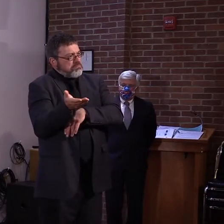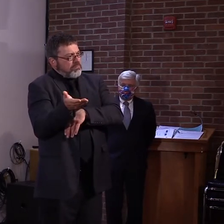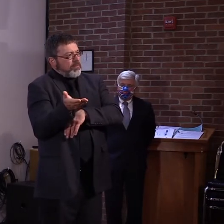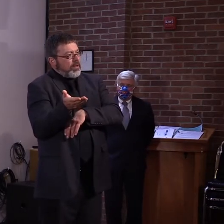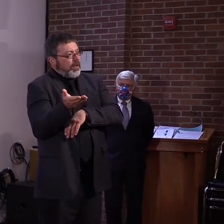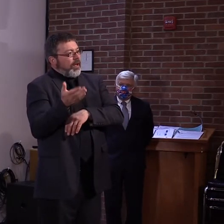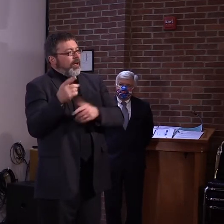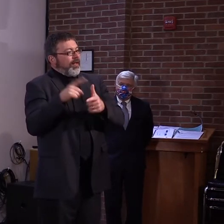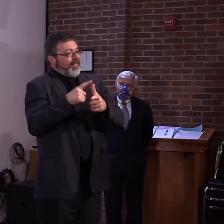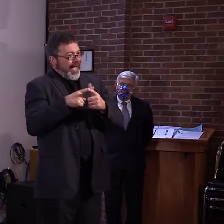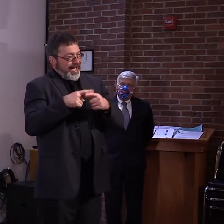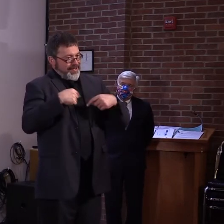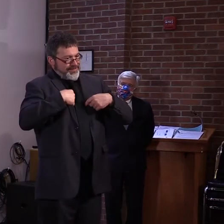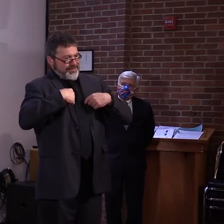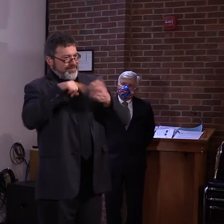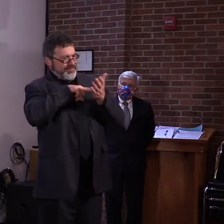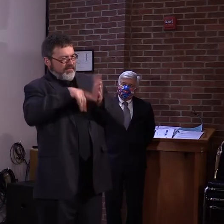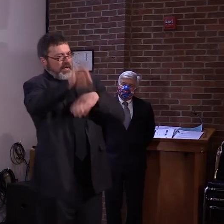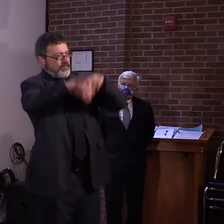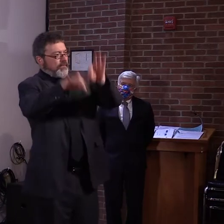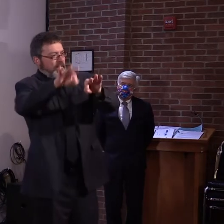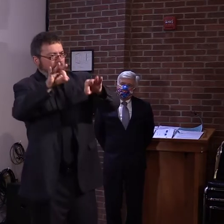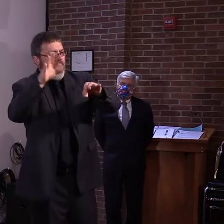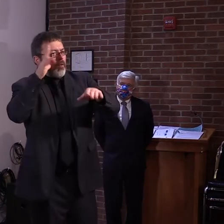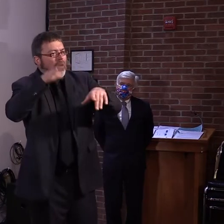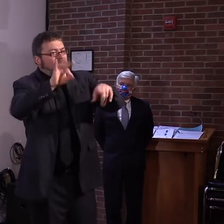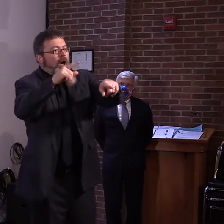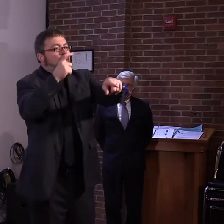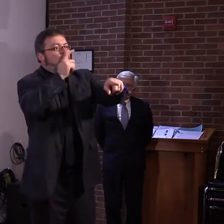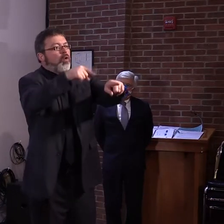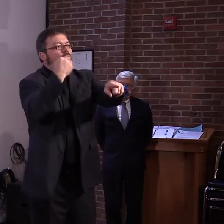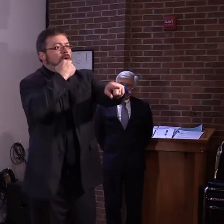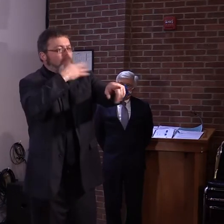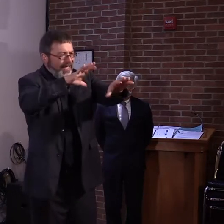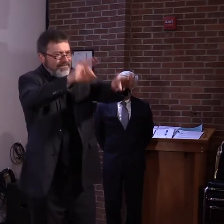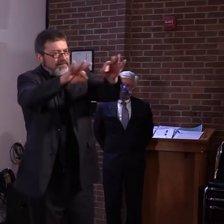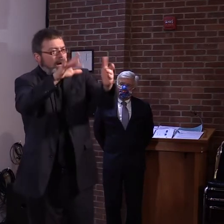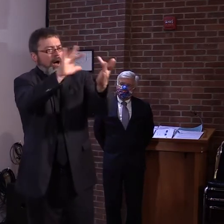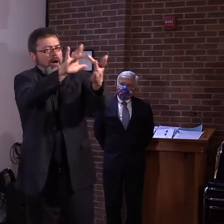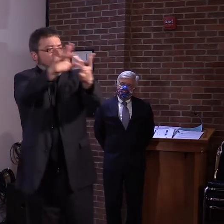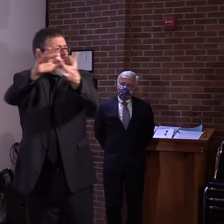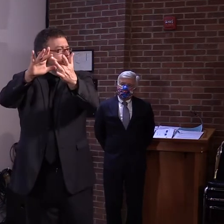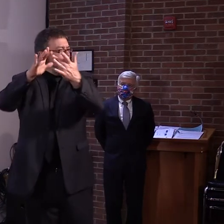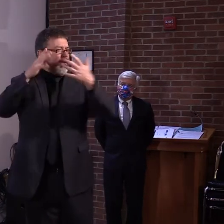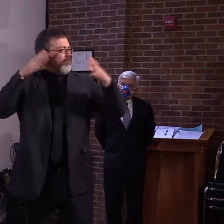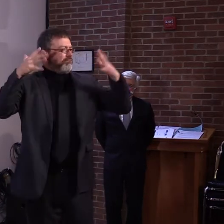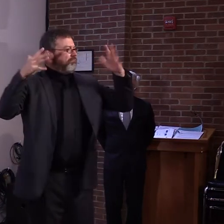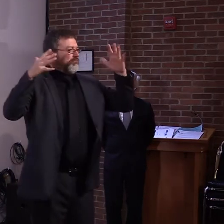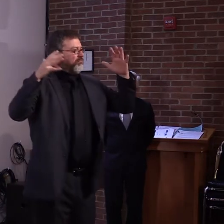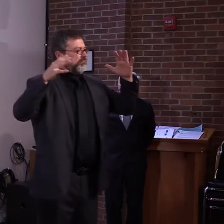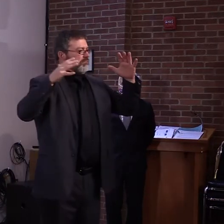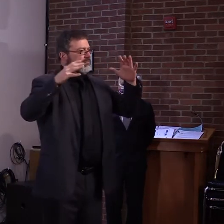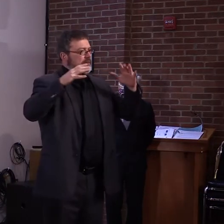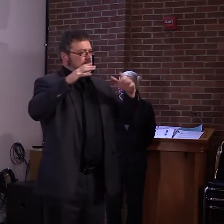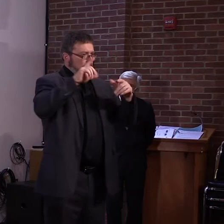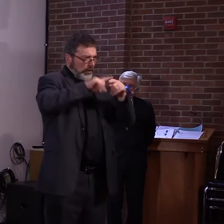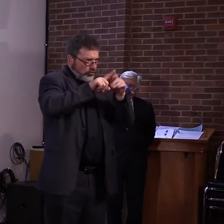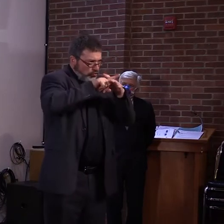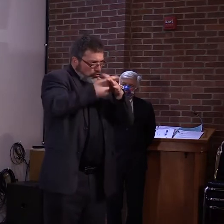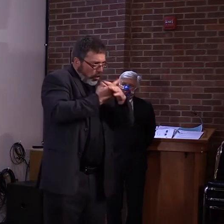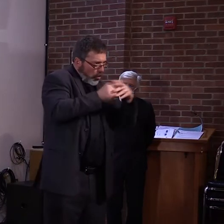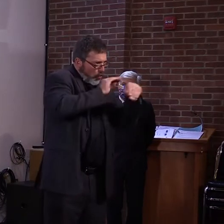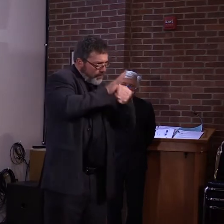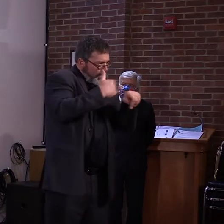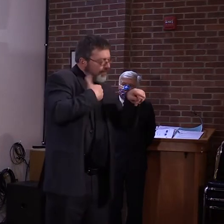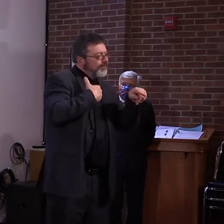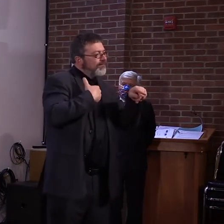figure out, therefore, when the person was infectious and at risk to other people, and then who they were around while they were infectious. But just because